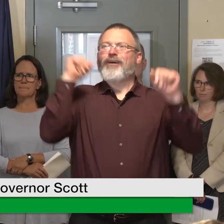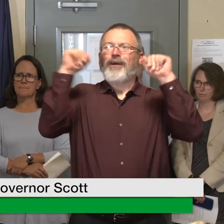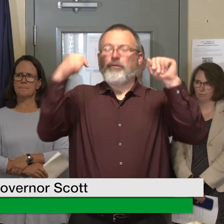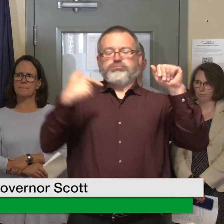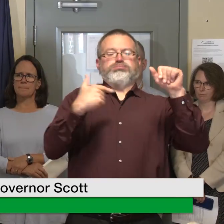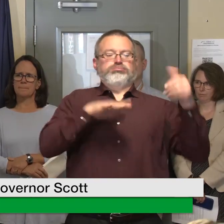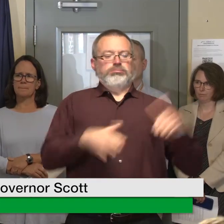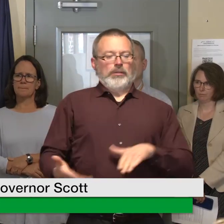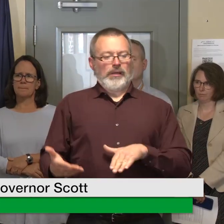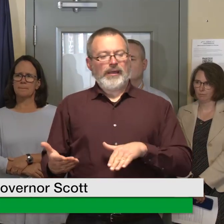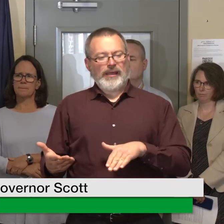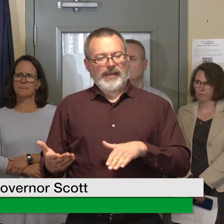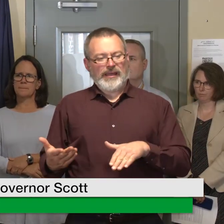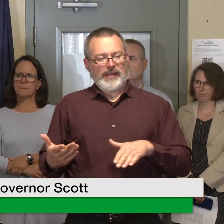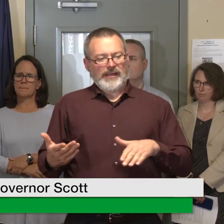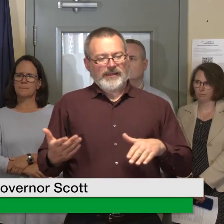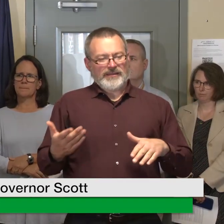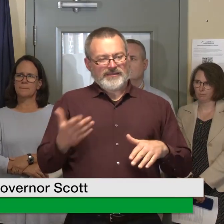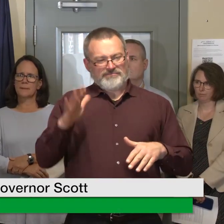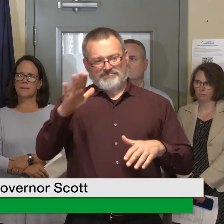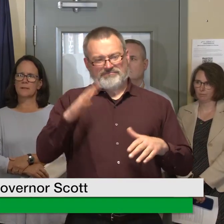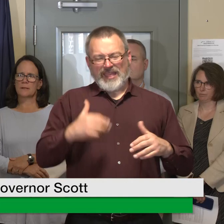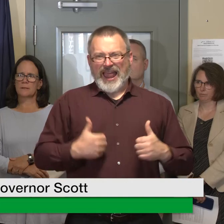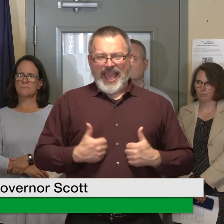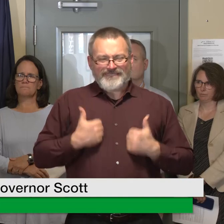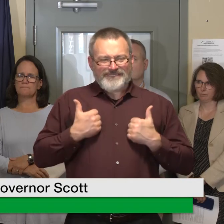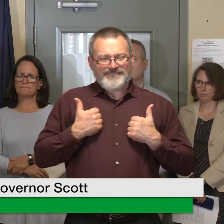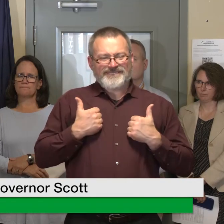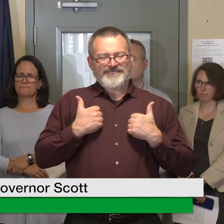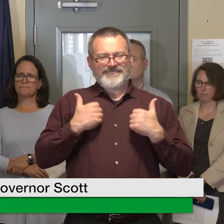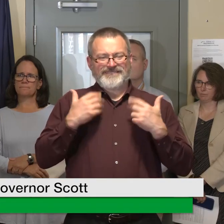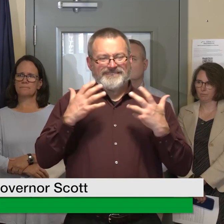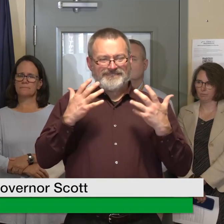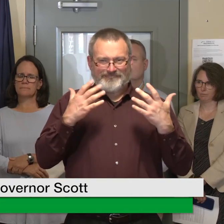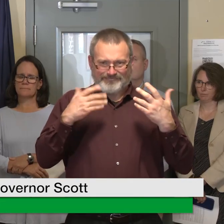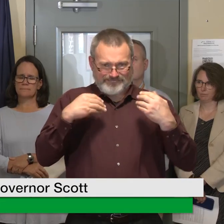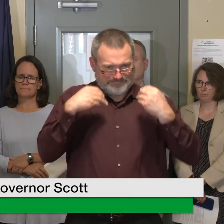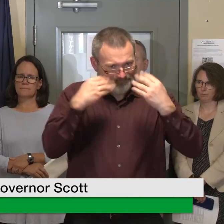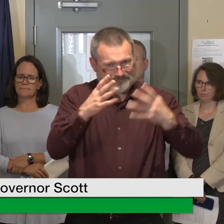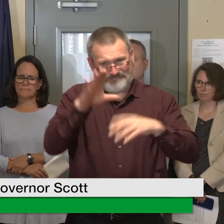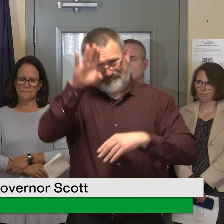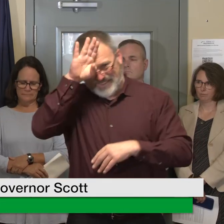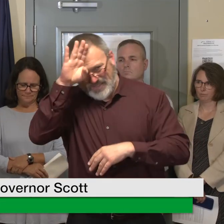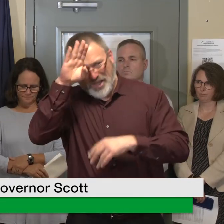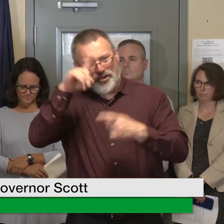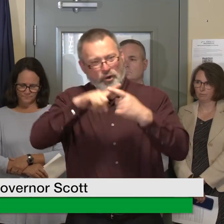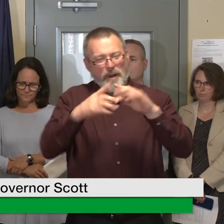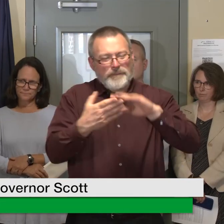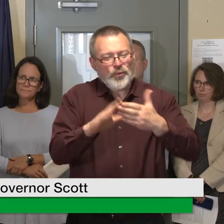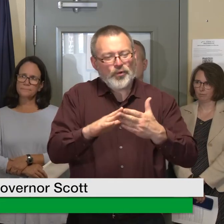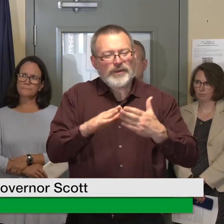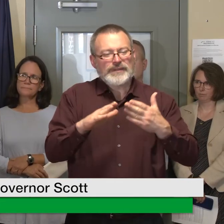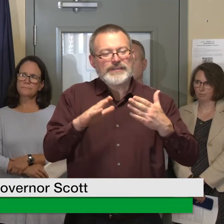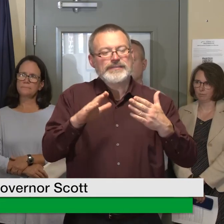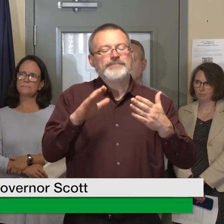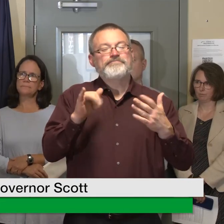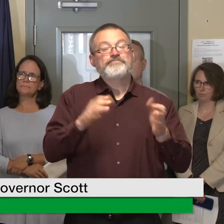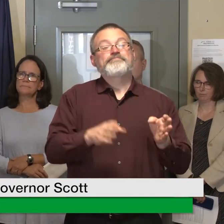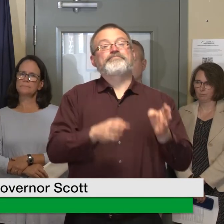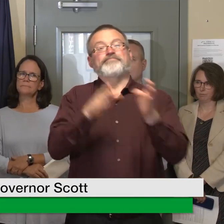who dedicated his life to giving back to his community. And two others who were severely